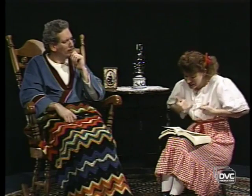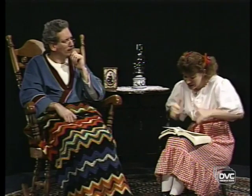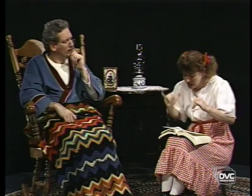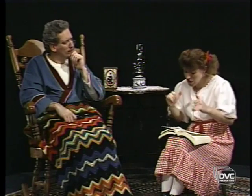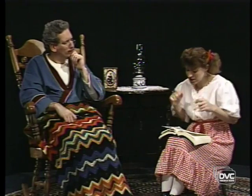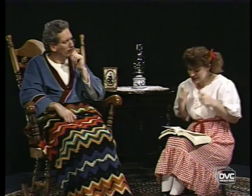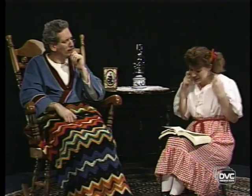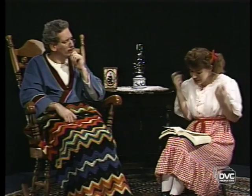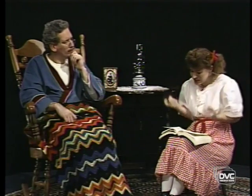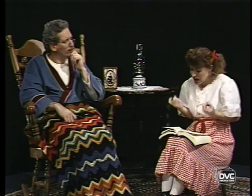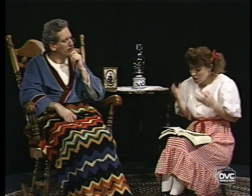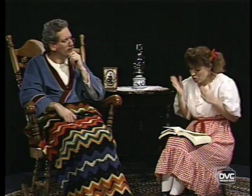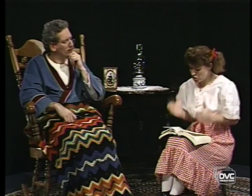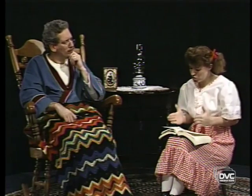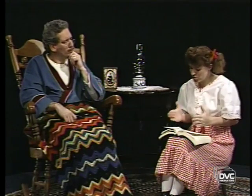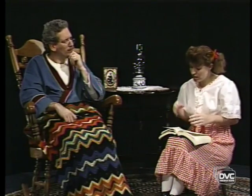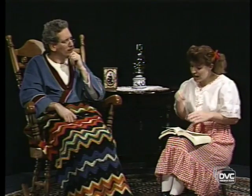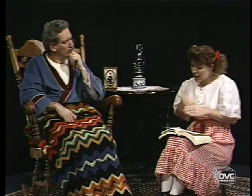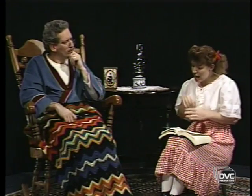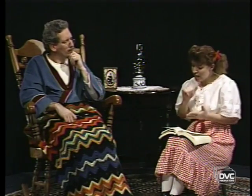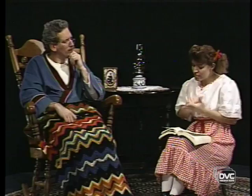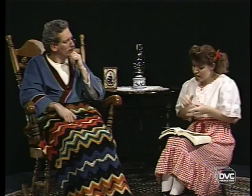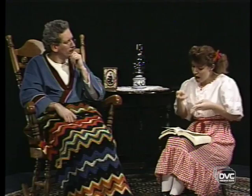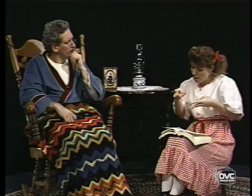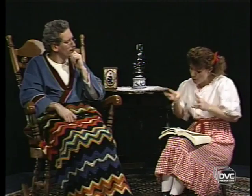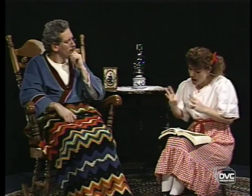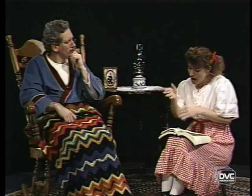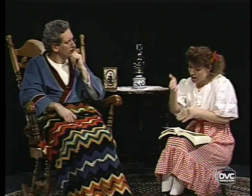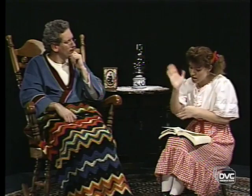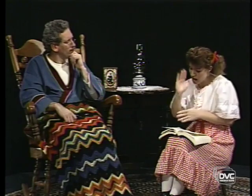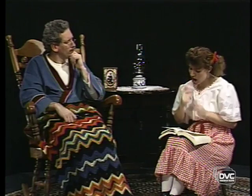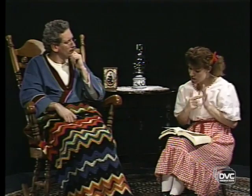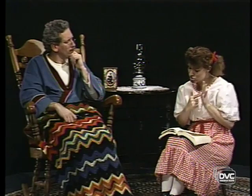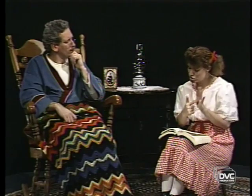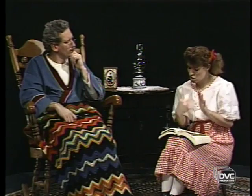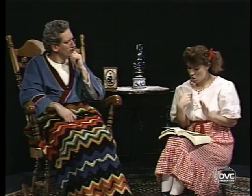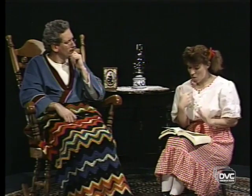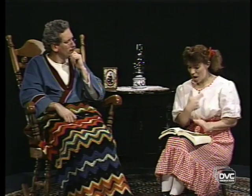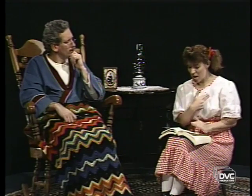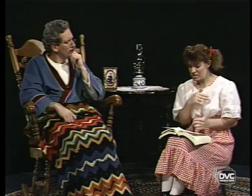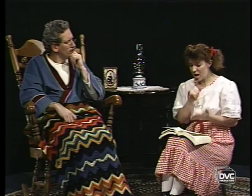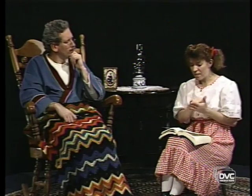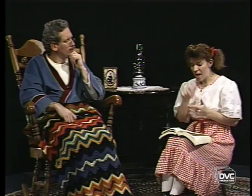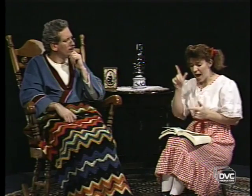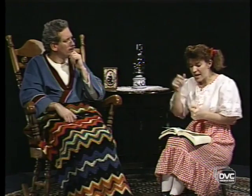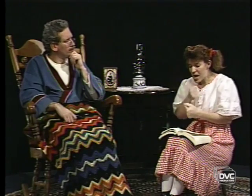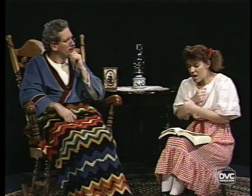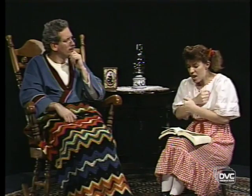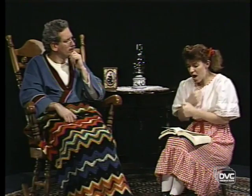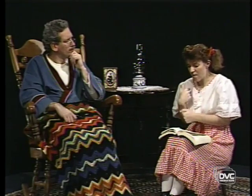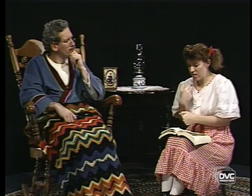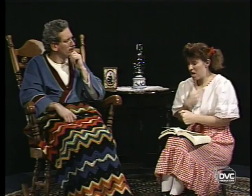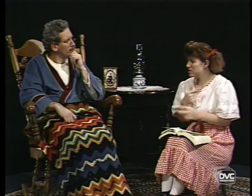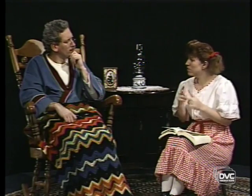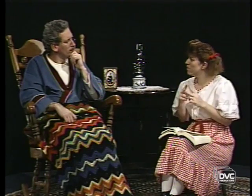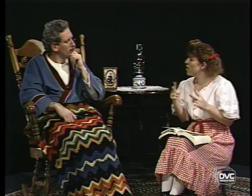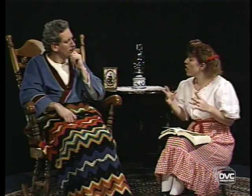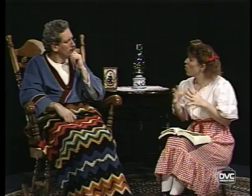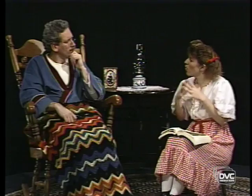while we were yet sinners in that way God showed us that he loves